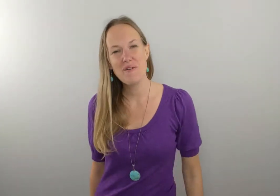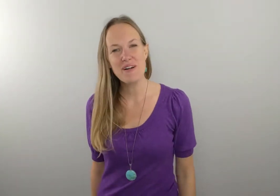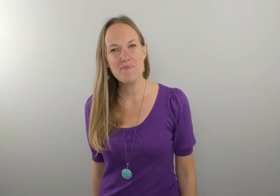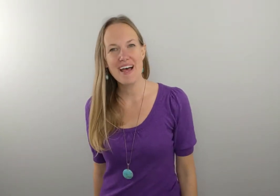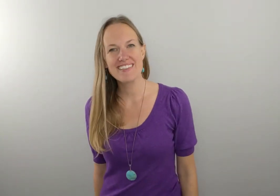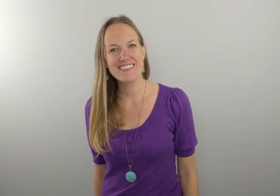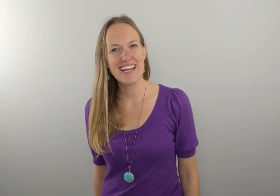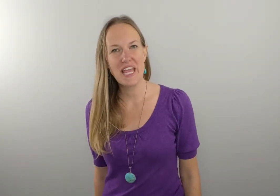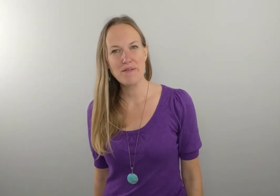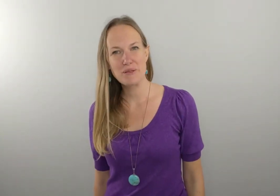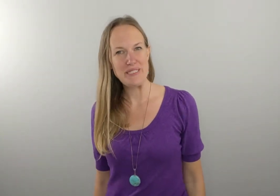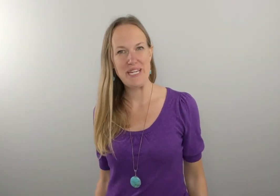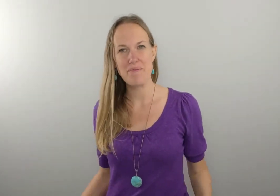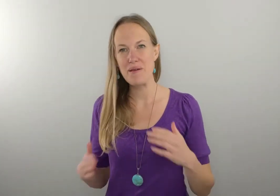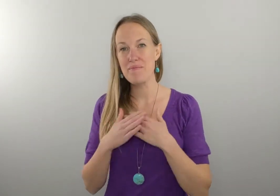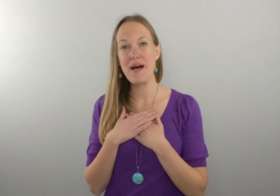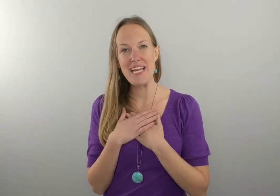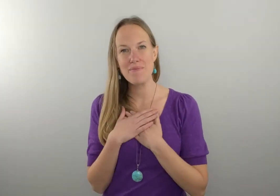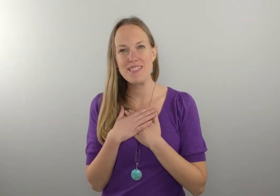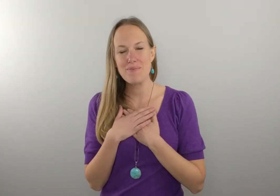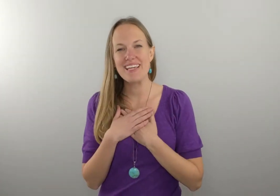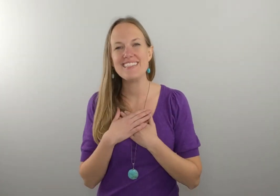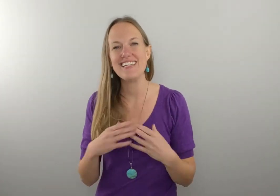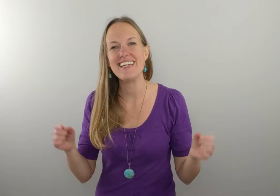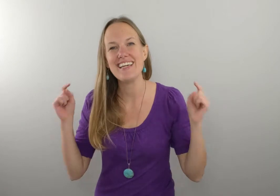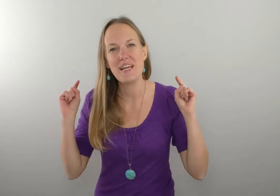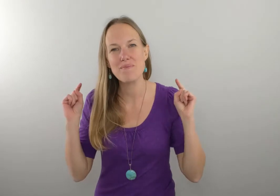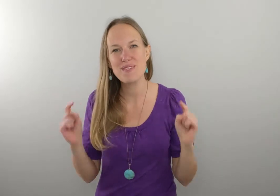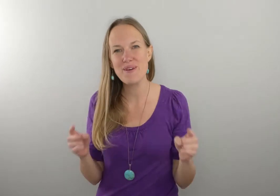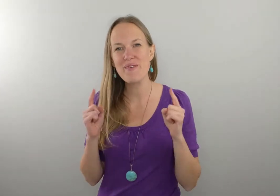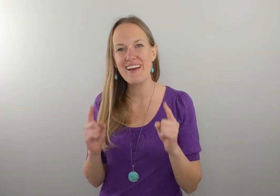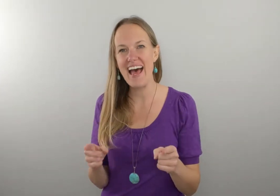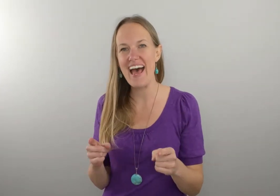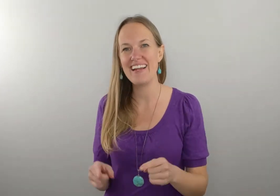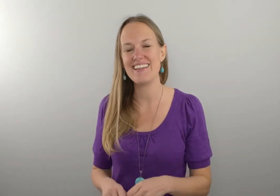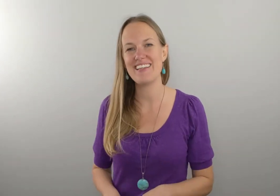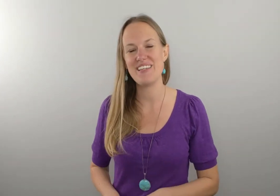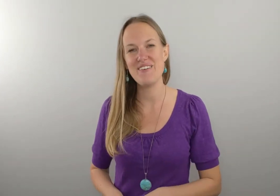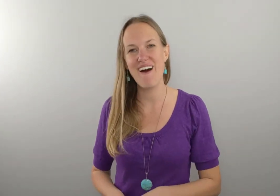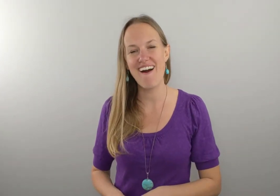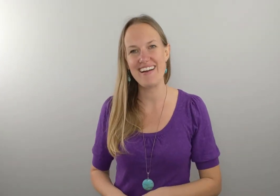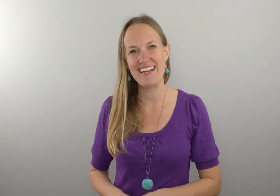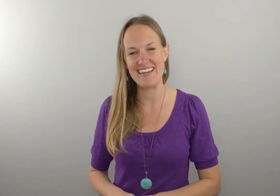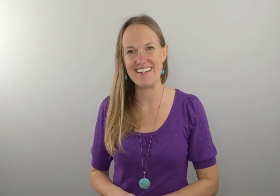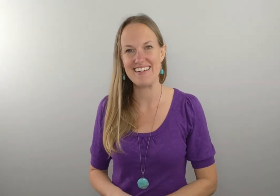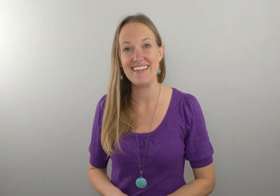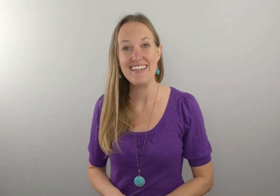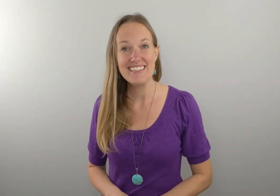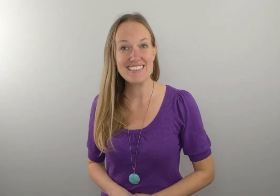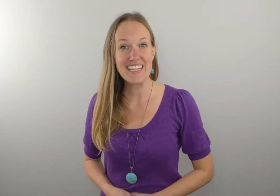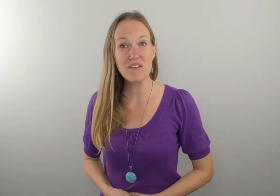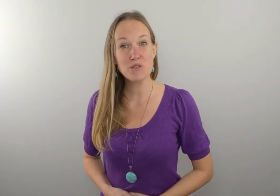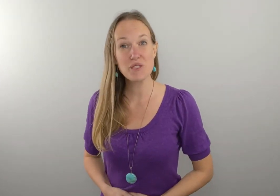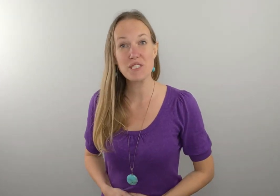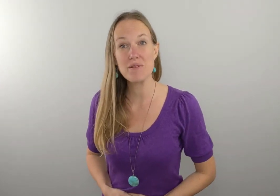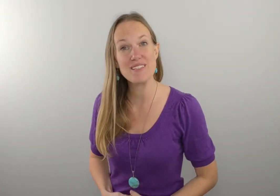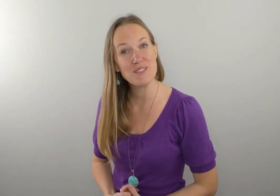welcome back to Sign Language Worship. My name is Mandy, and I'm so glad that you are here. Sign Language Worship is a